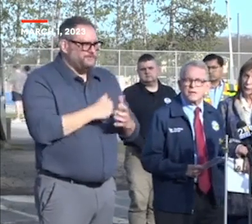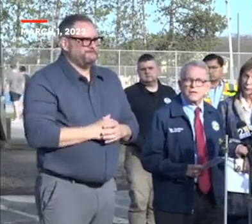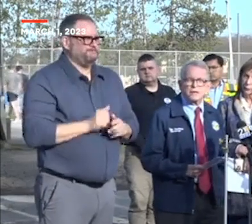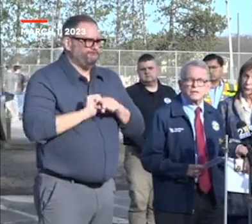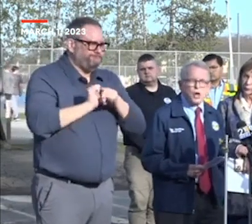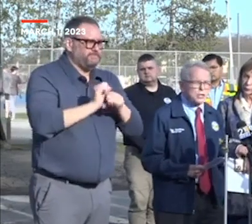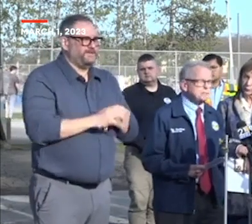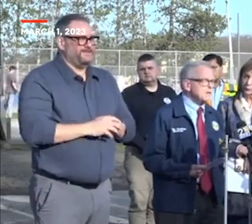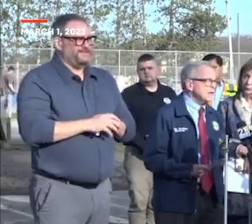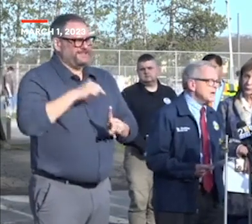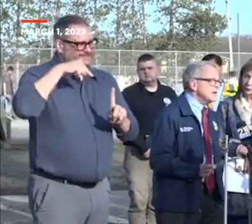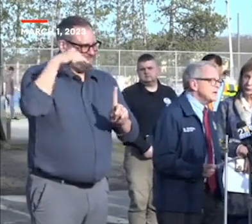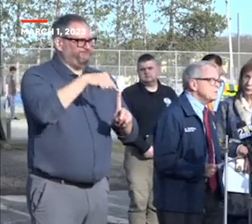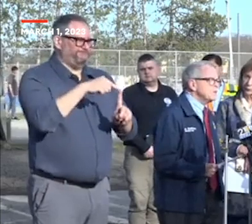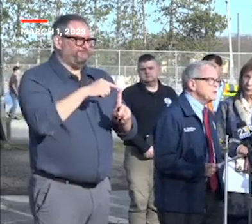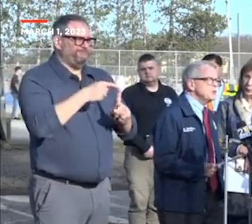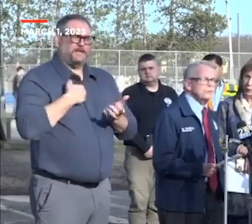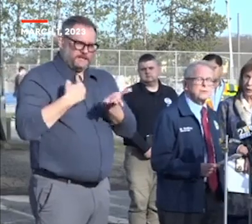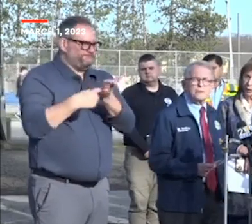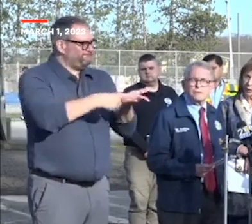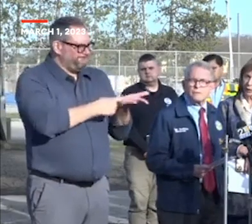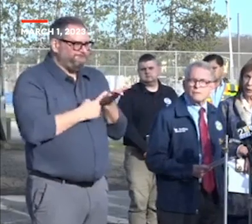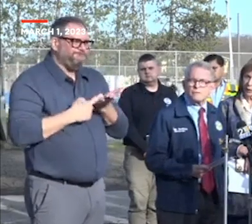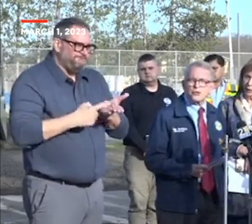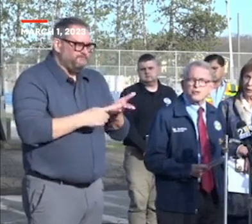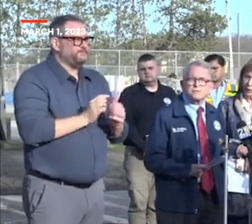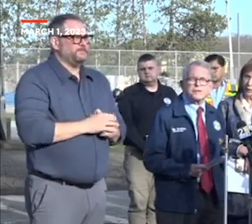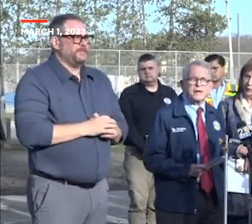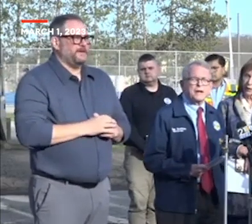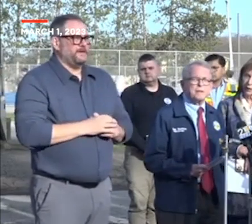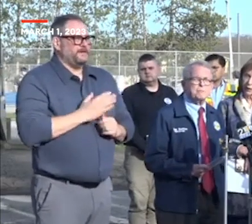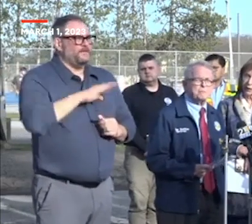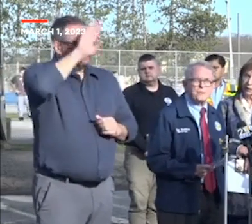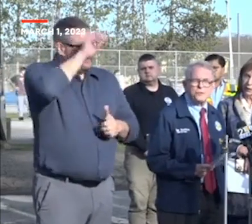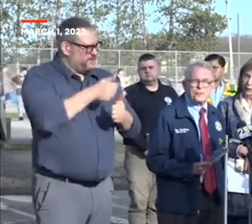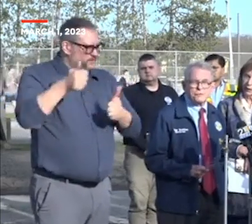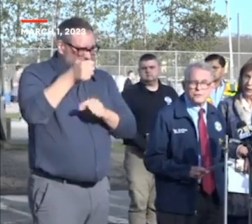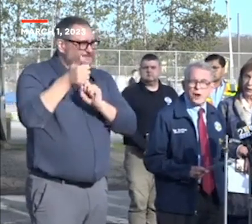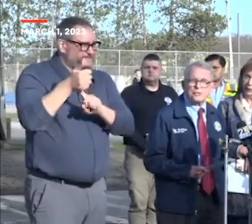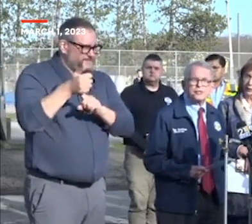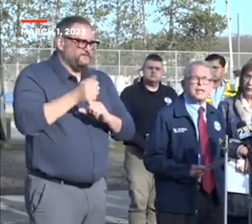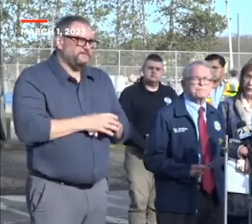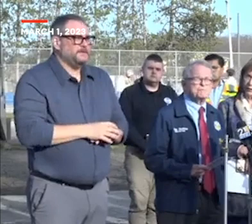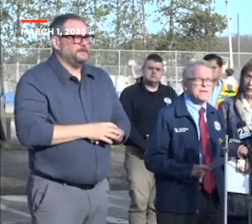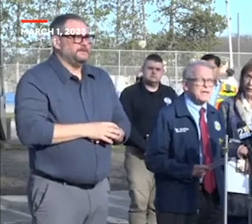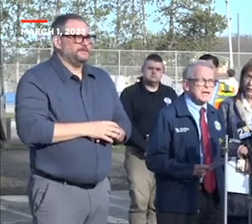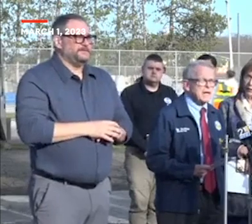have talked to fire chiefs throughout the